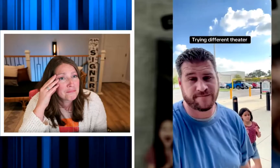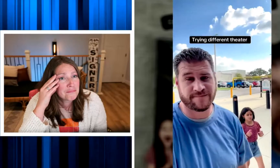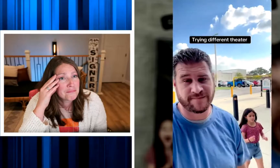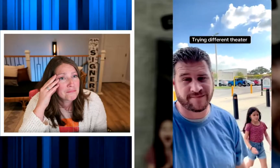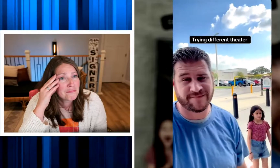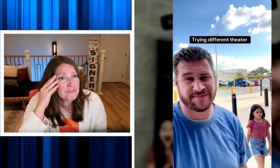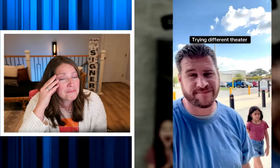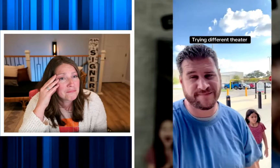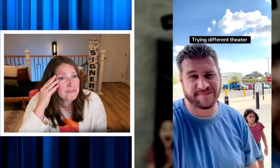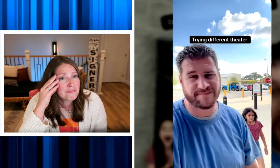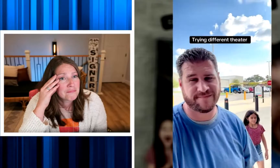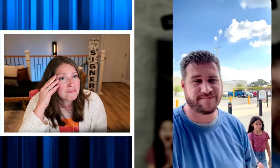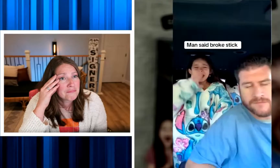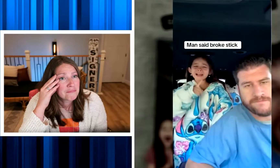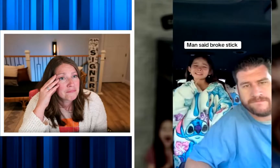Trying different theater.